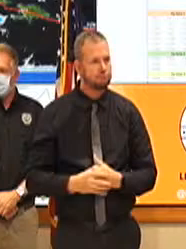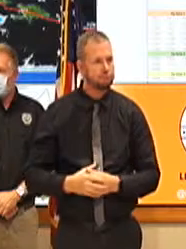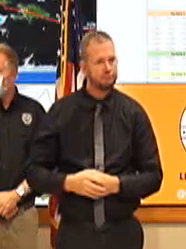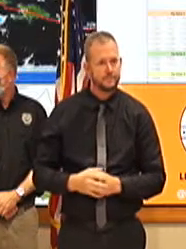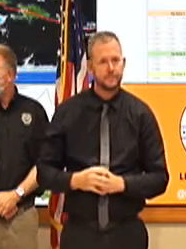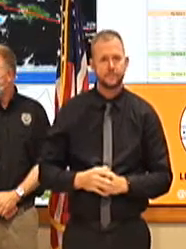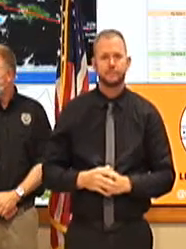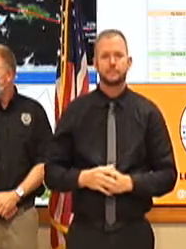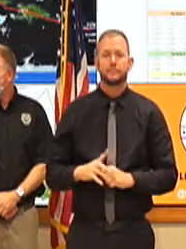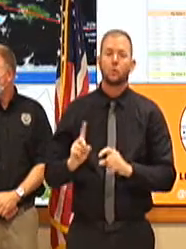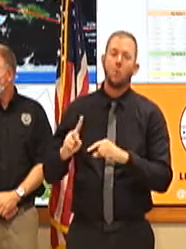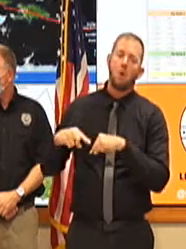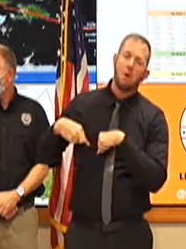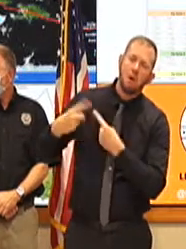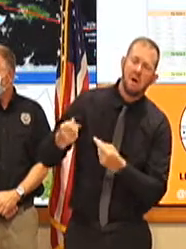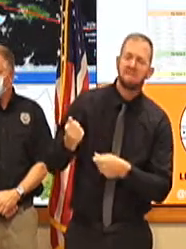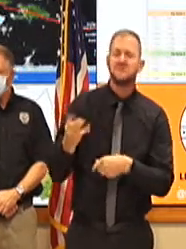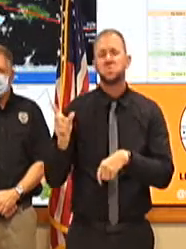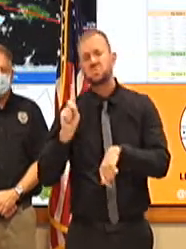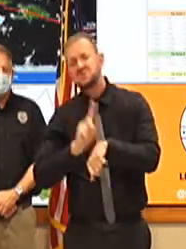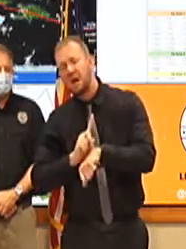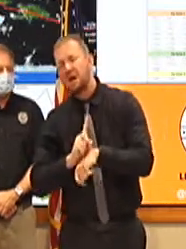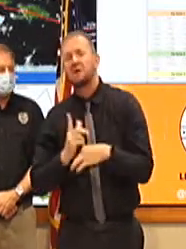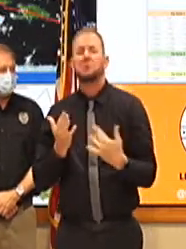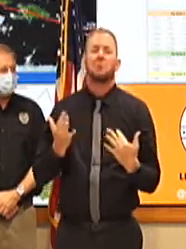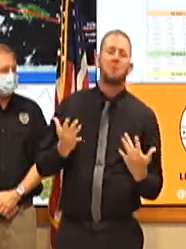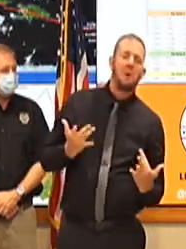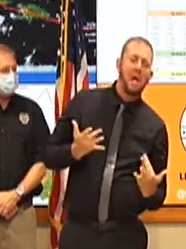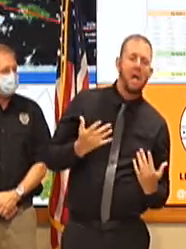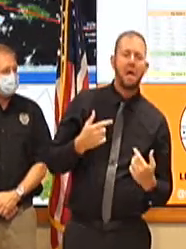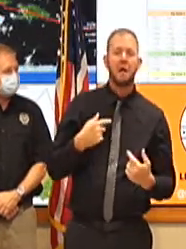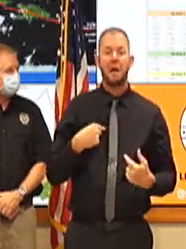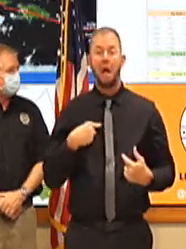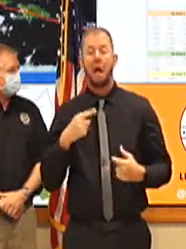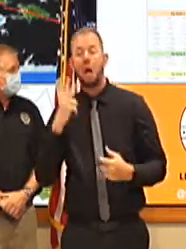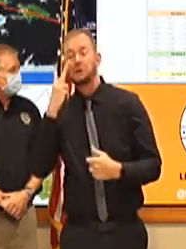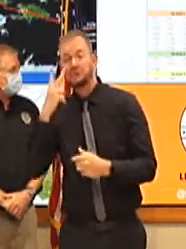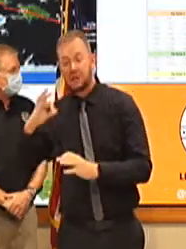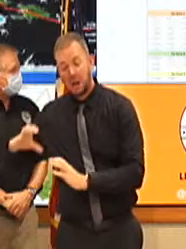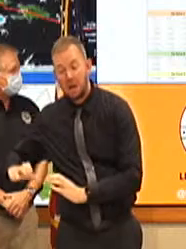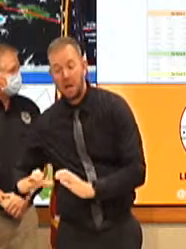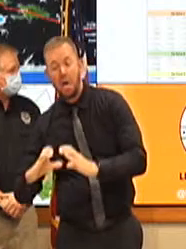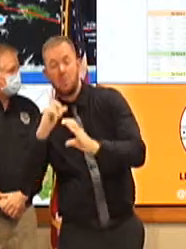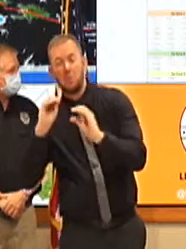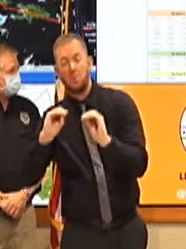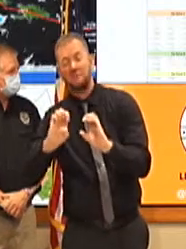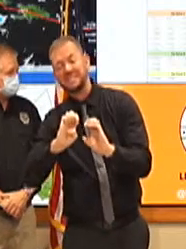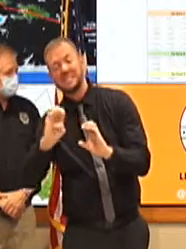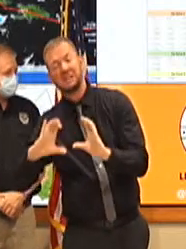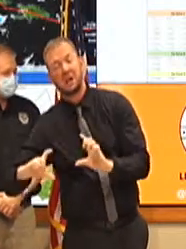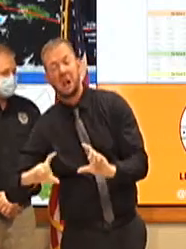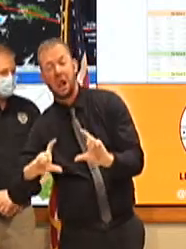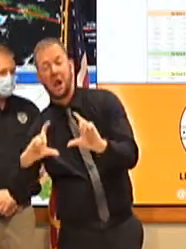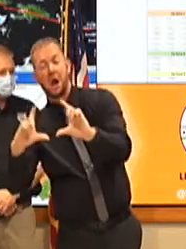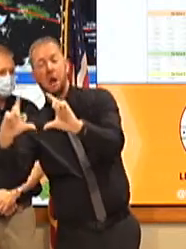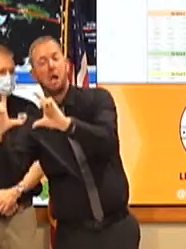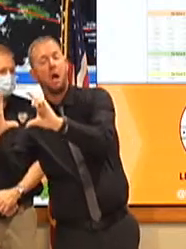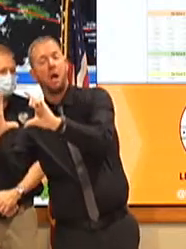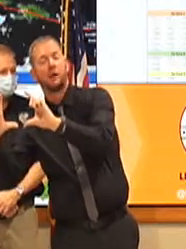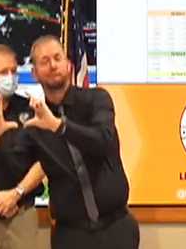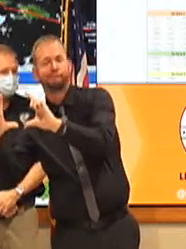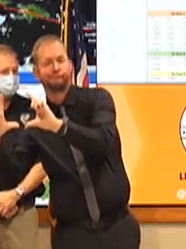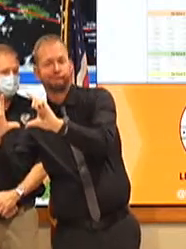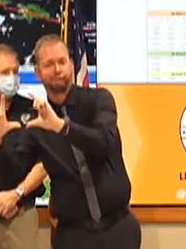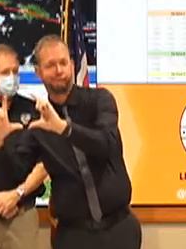this storm veering to the east, affecting more so Louisiana. And then there's been conversation about